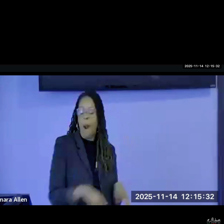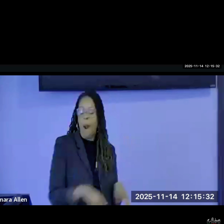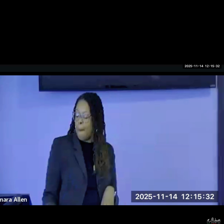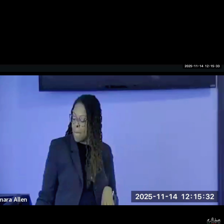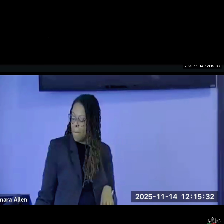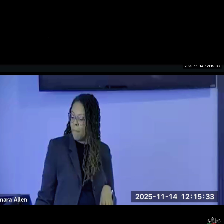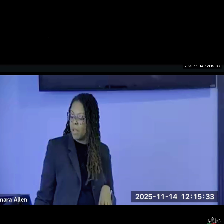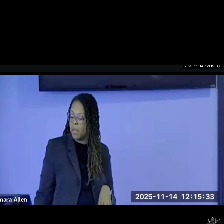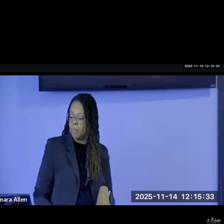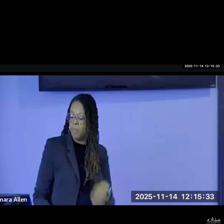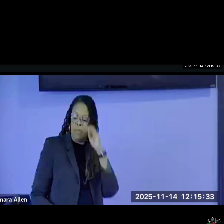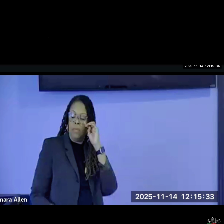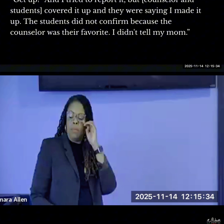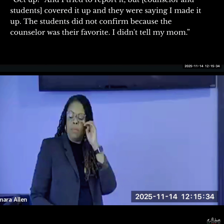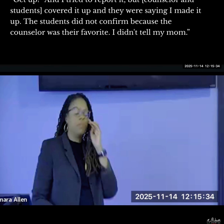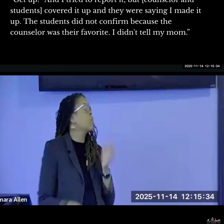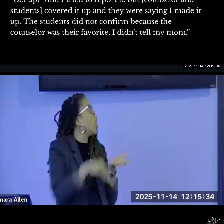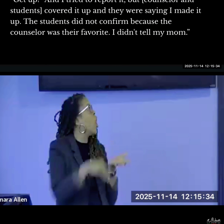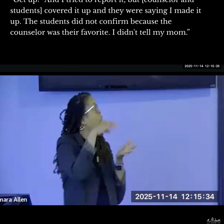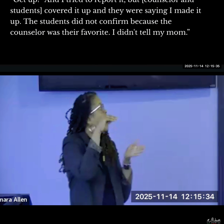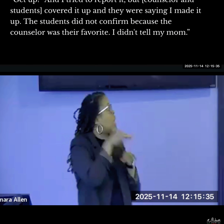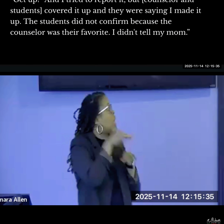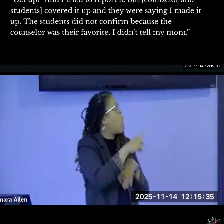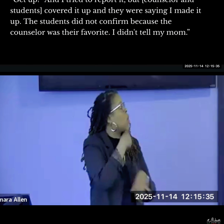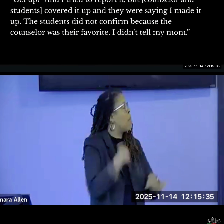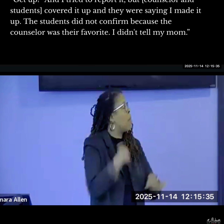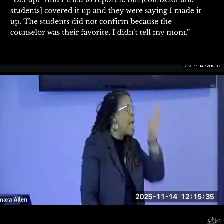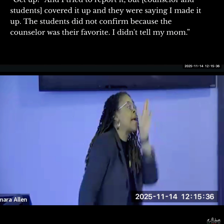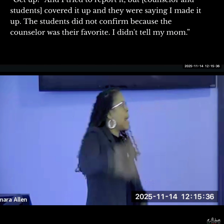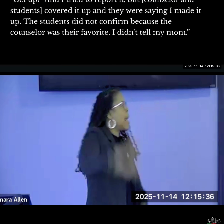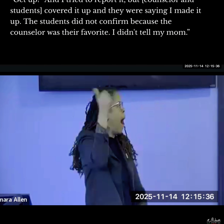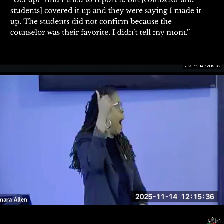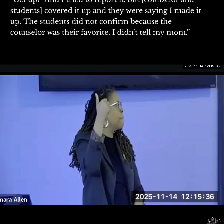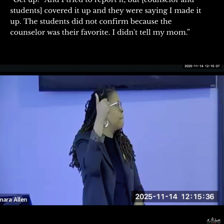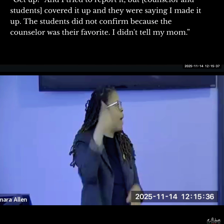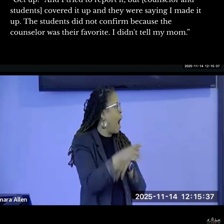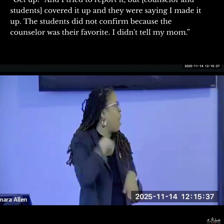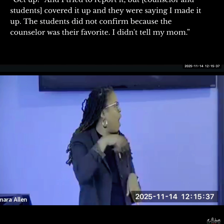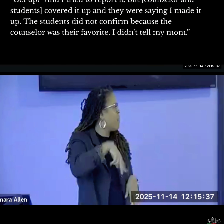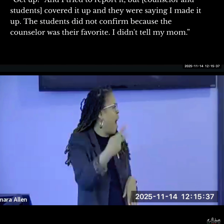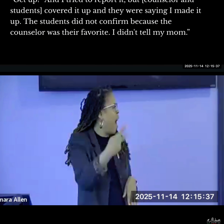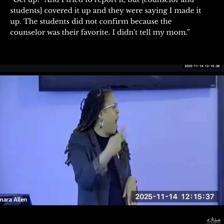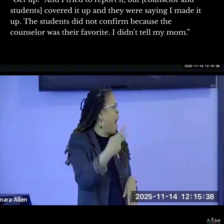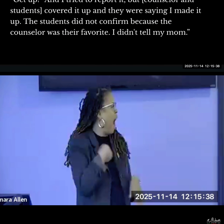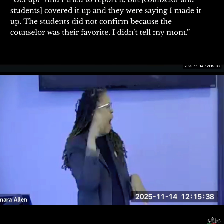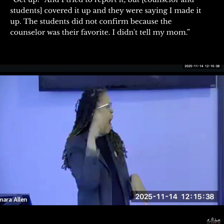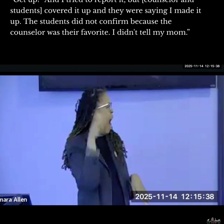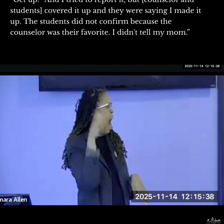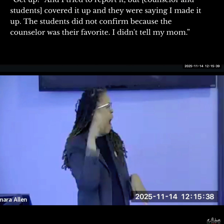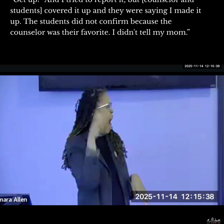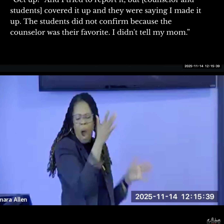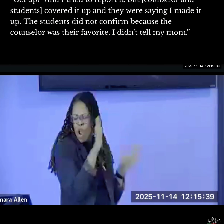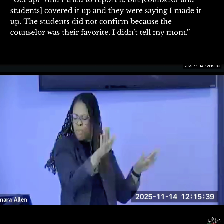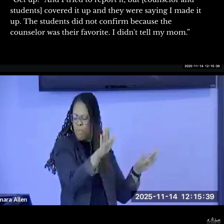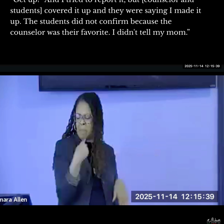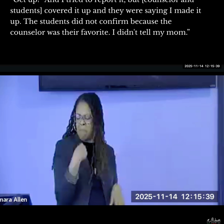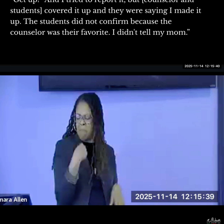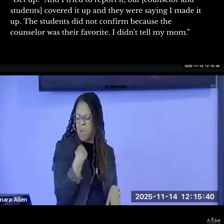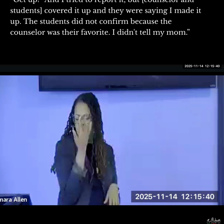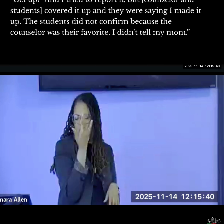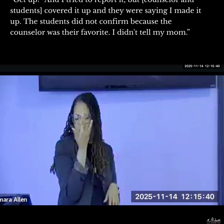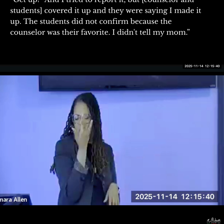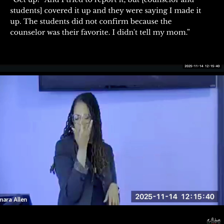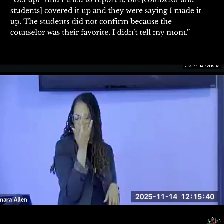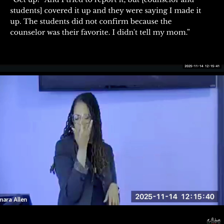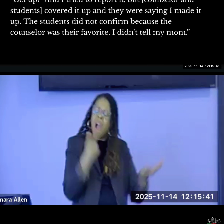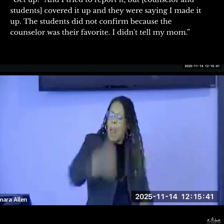them going from one classroom to the next and how a counselor pushed them. The counselor told me to get up right after I fell. I